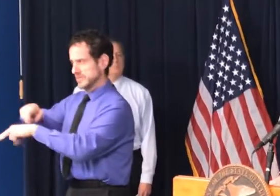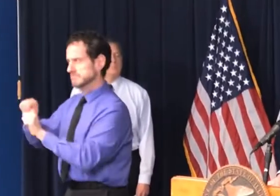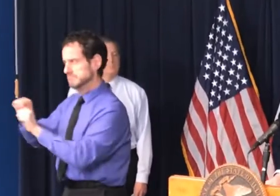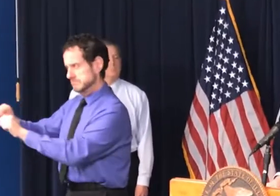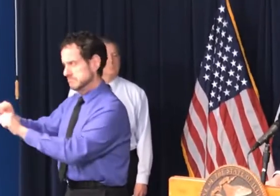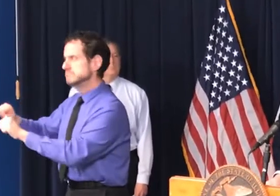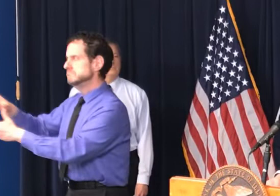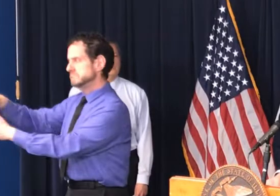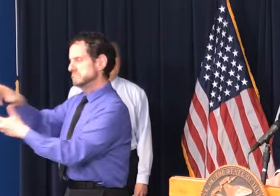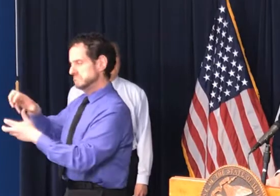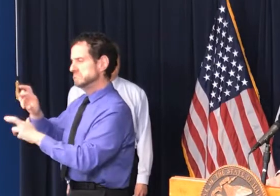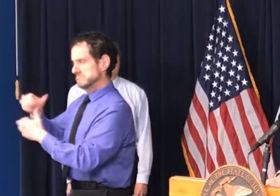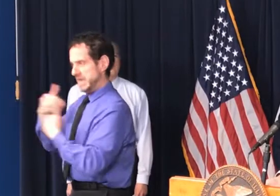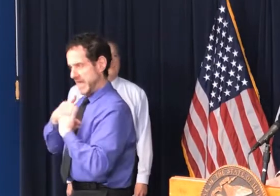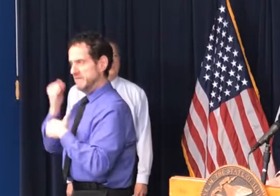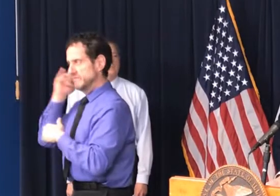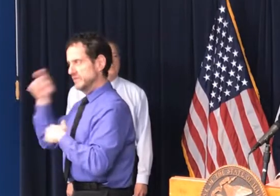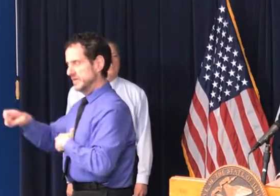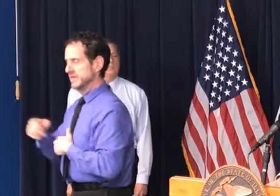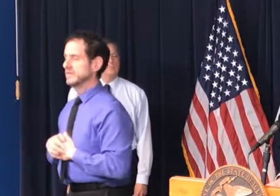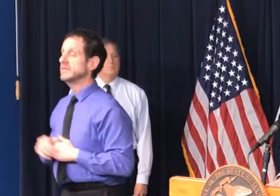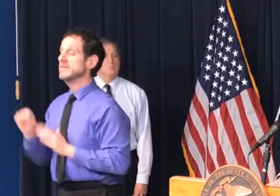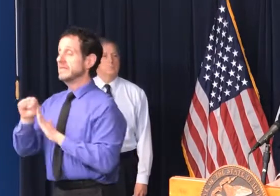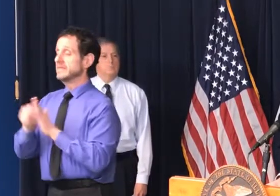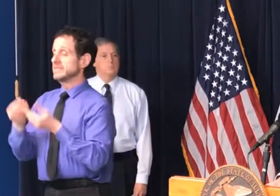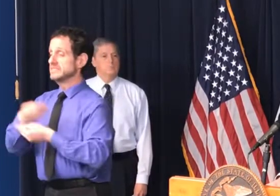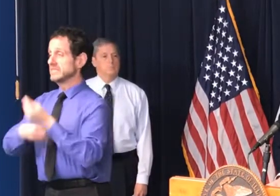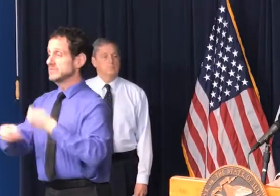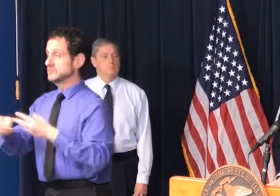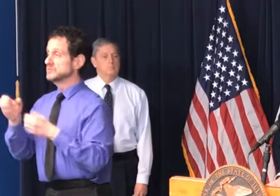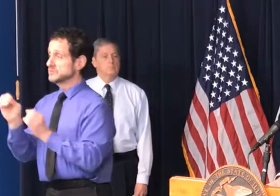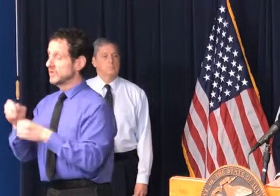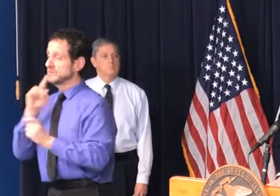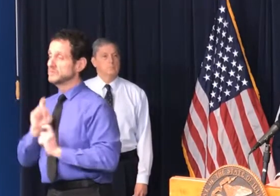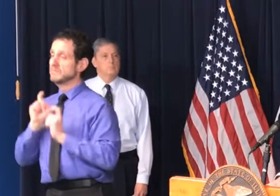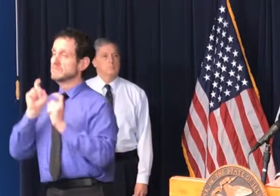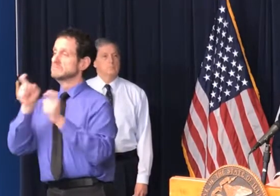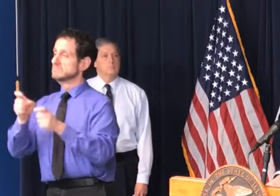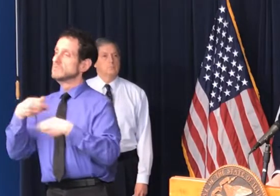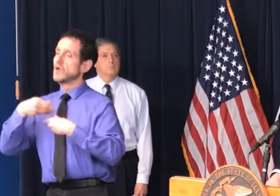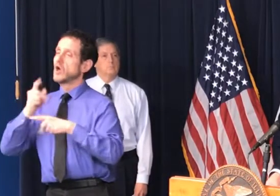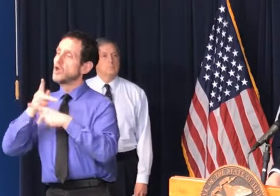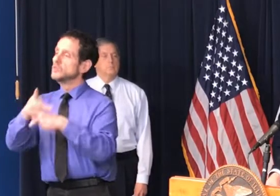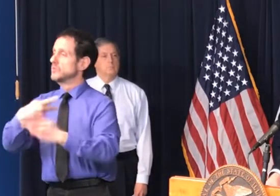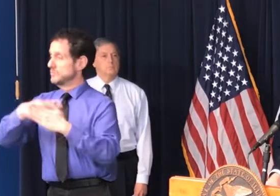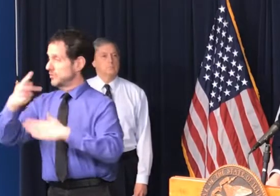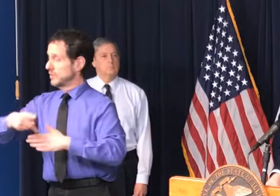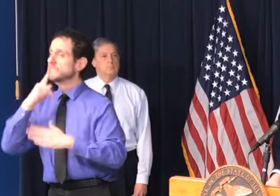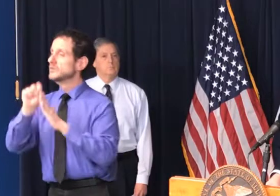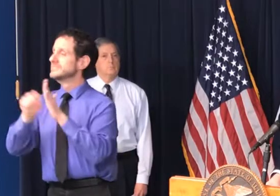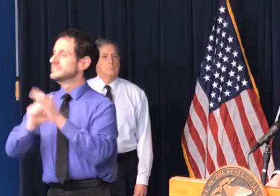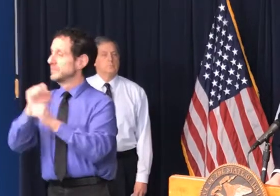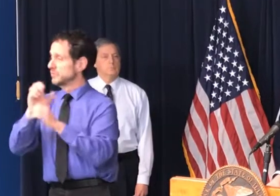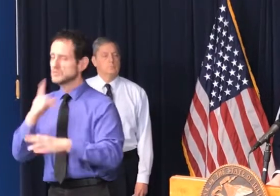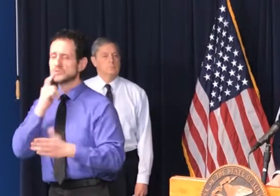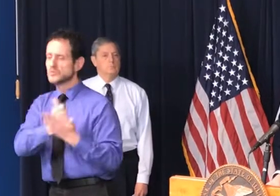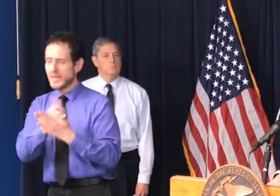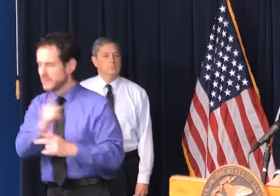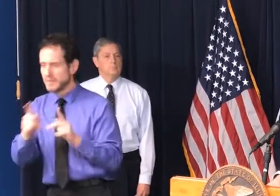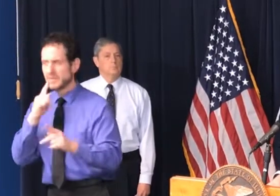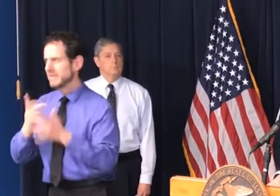small business owners and workers, the State Treasurer's Office has launched a bridge loan program to help them push through these uncertain